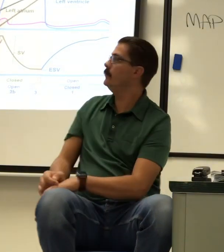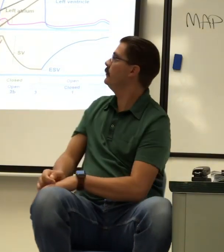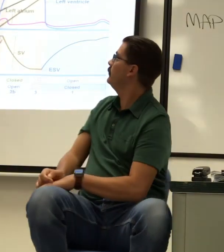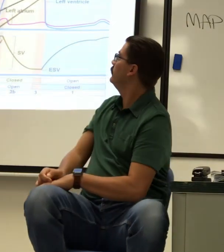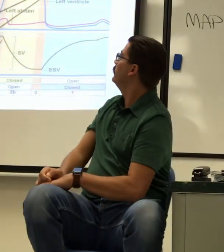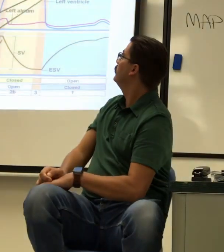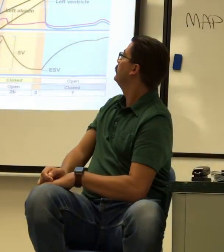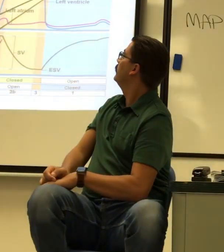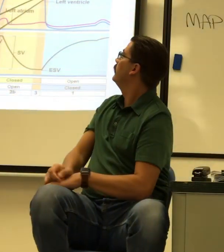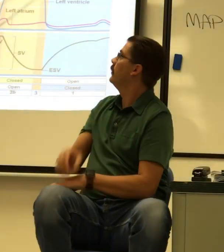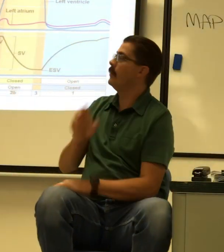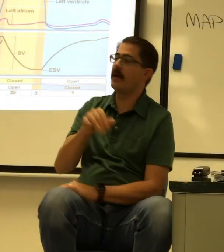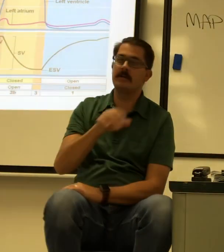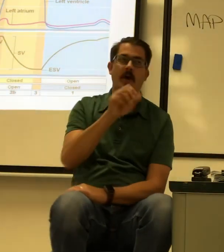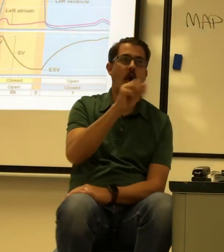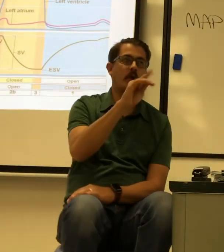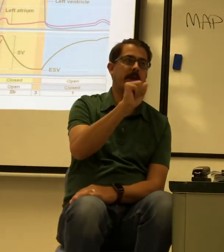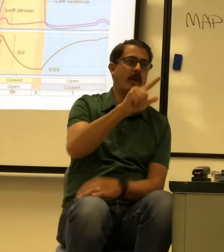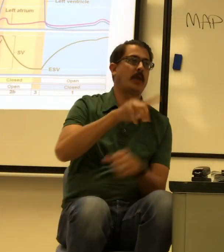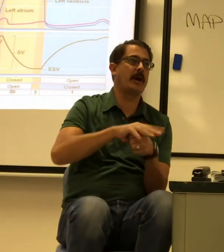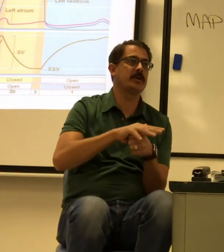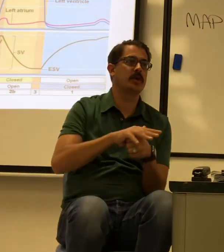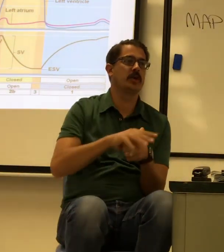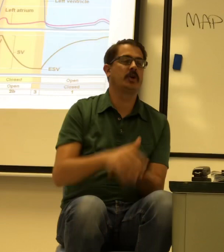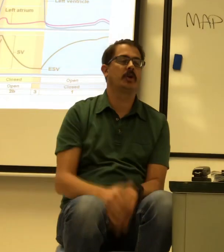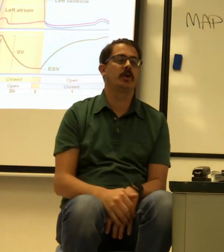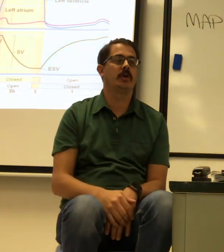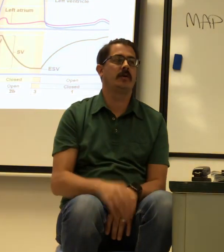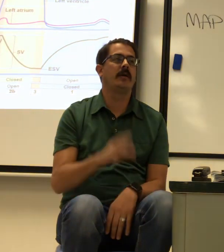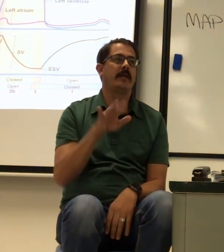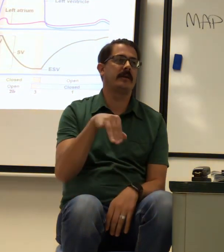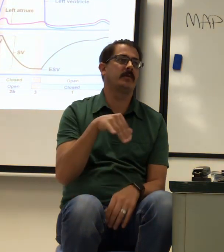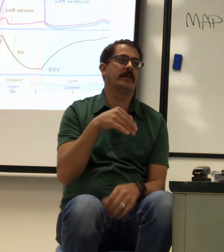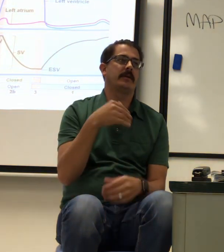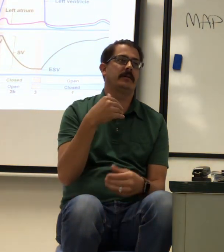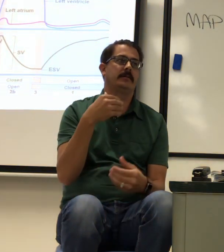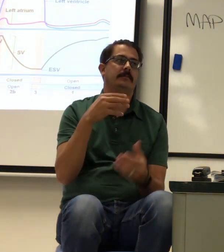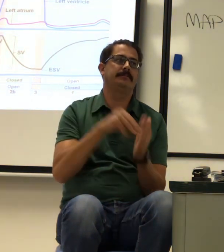arterial pressure, right? From the aorta. Just squish that. And that's what they put in